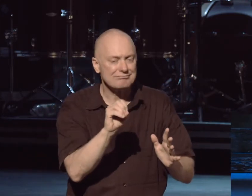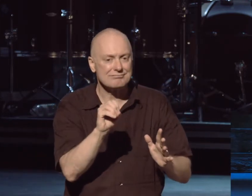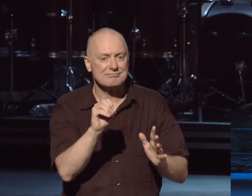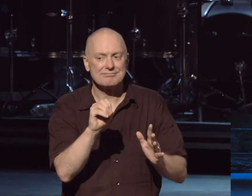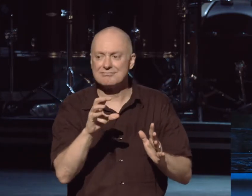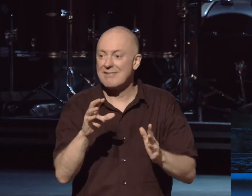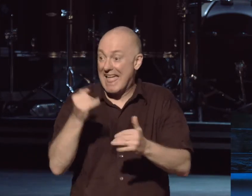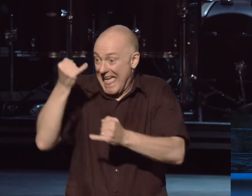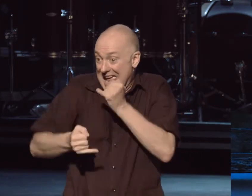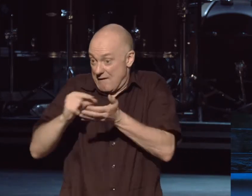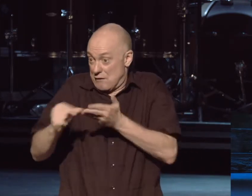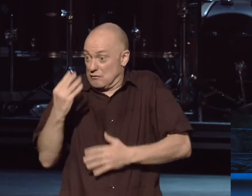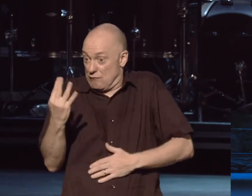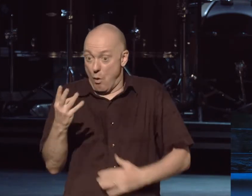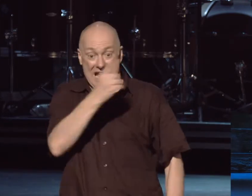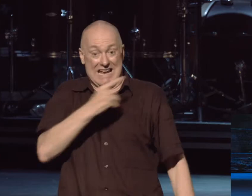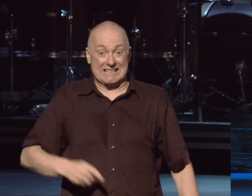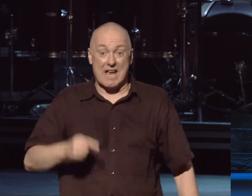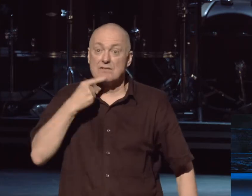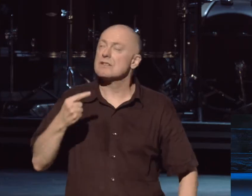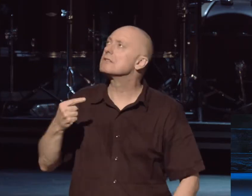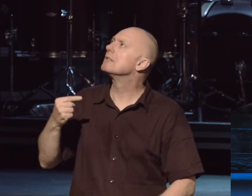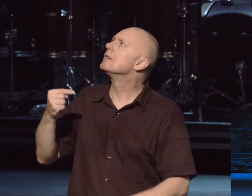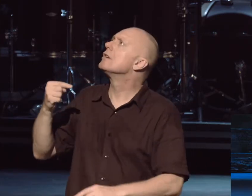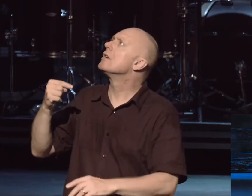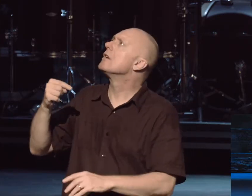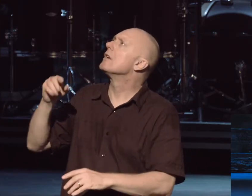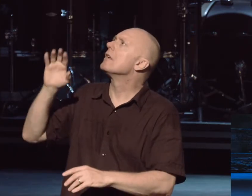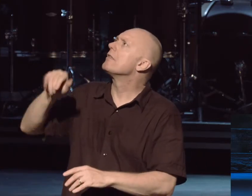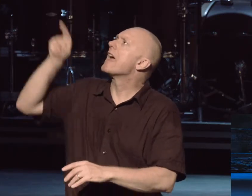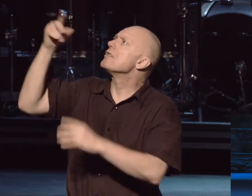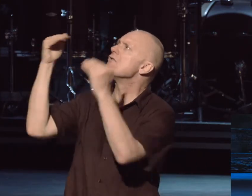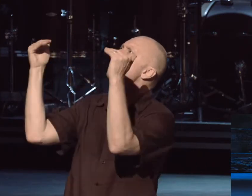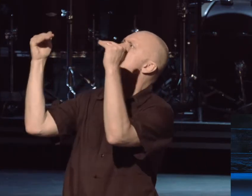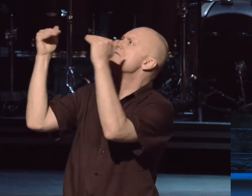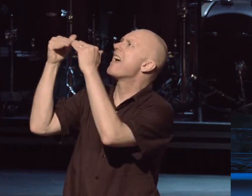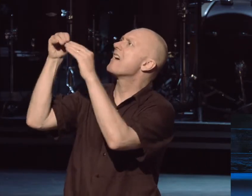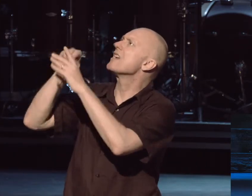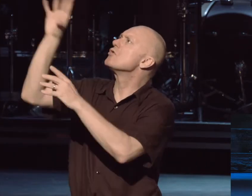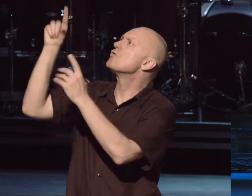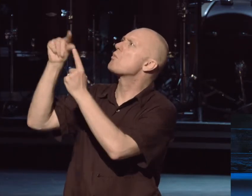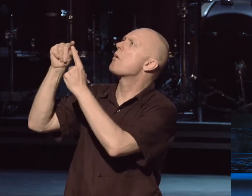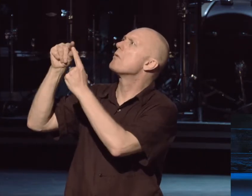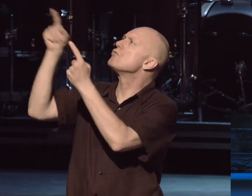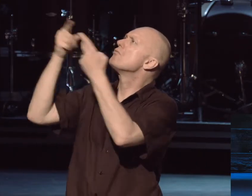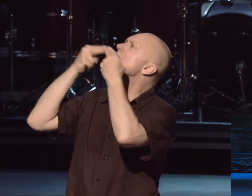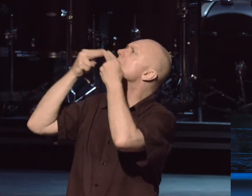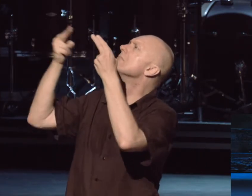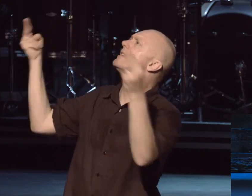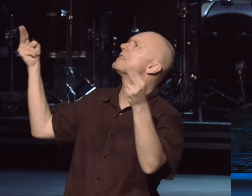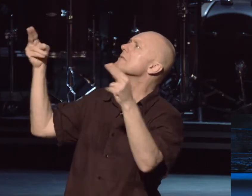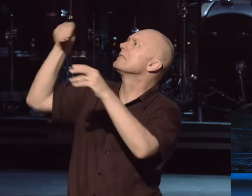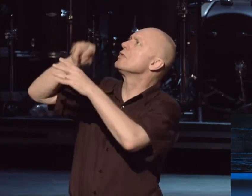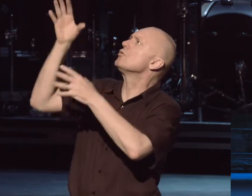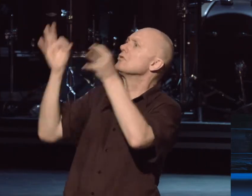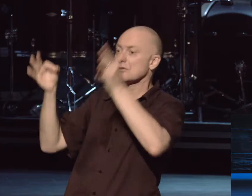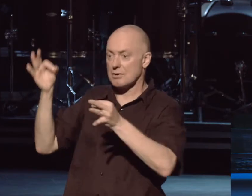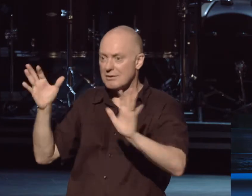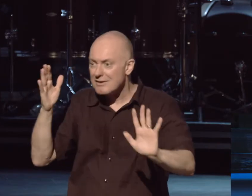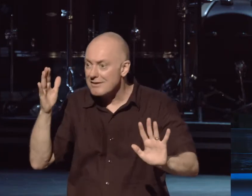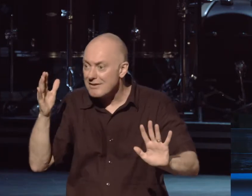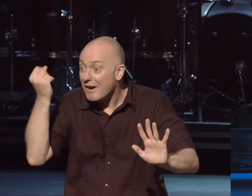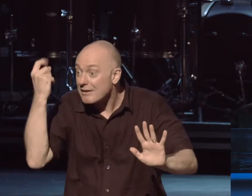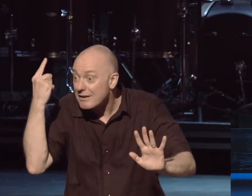4, David says, so that your words, that you may be justified in your words and blameless in your judgment. You know what David's doing